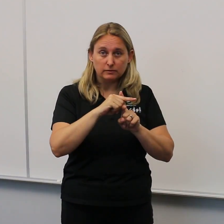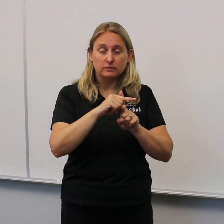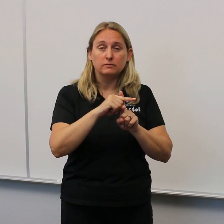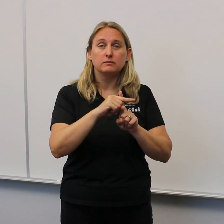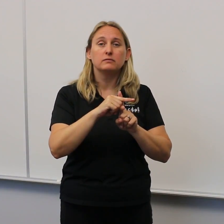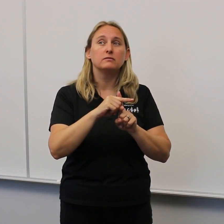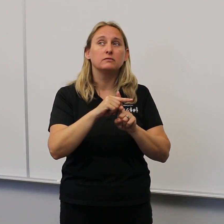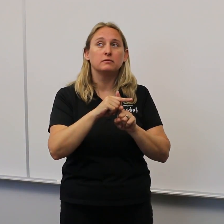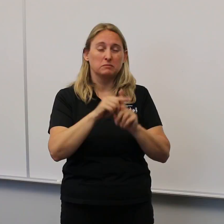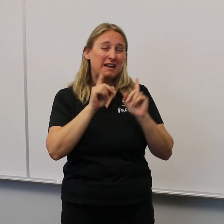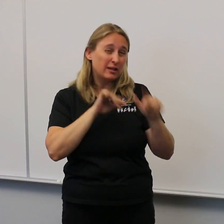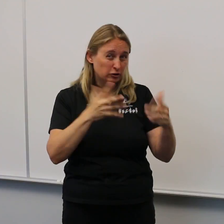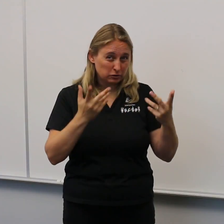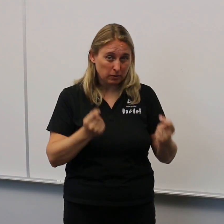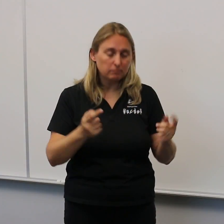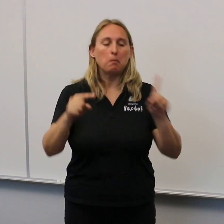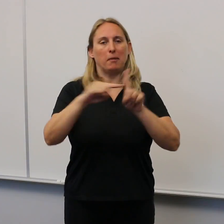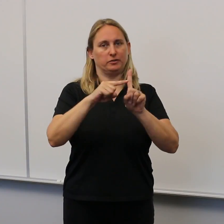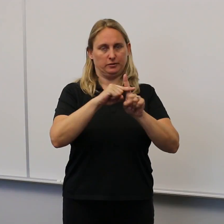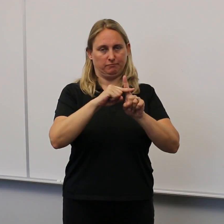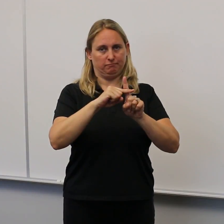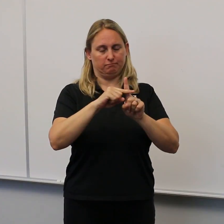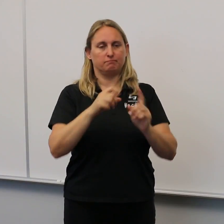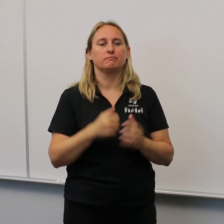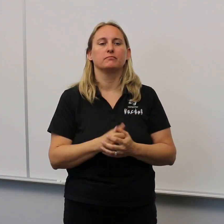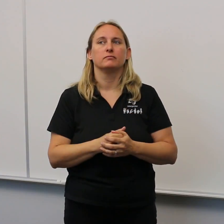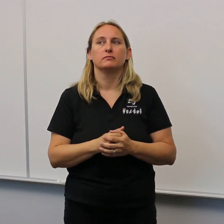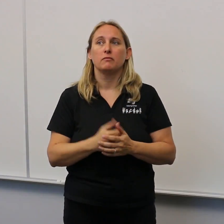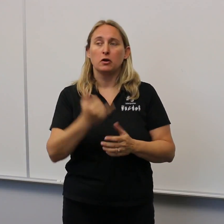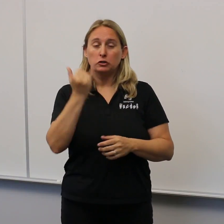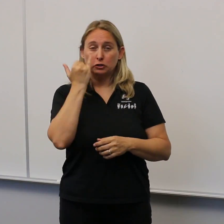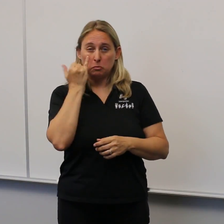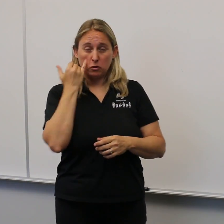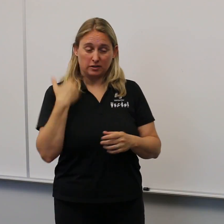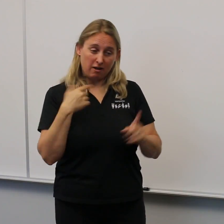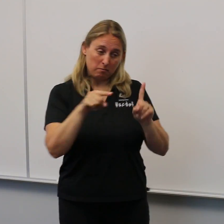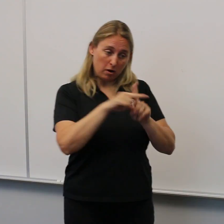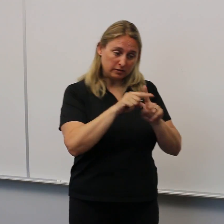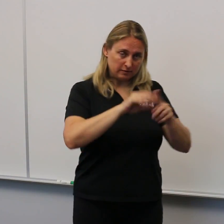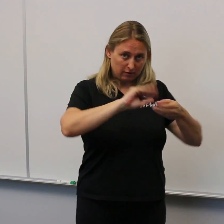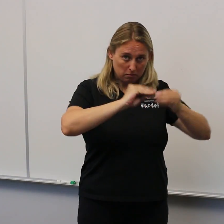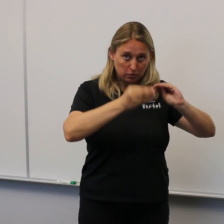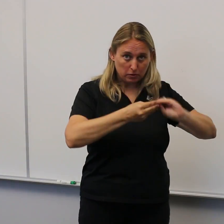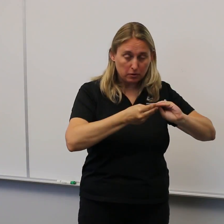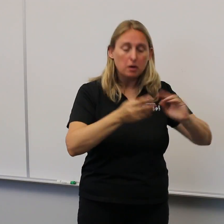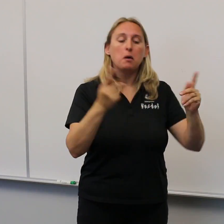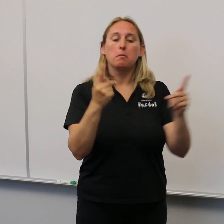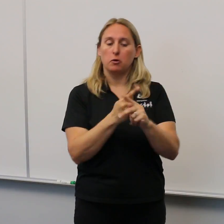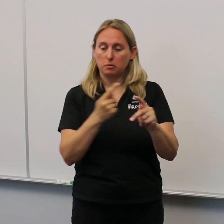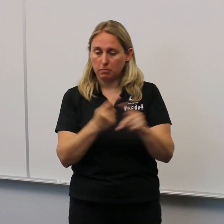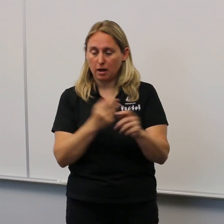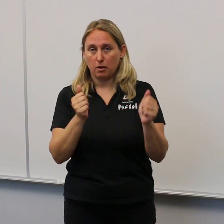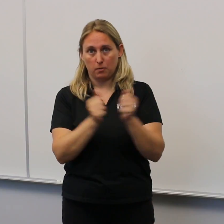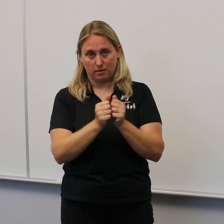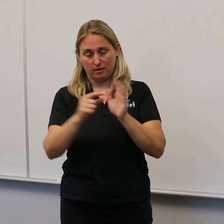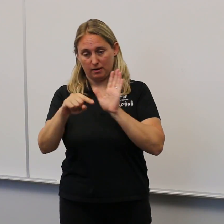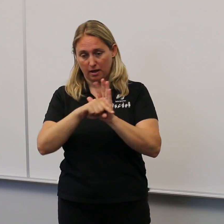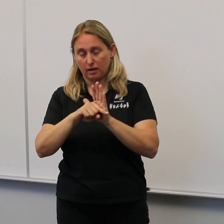overall answer is positive. If we take a positive number and we multiply it by a negative number, or we divide it by a